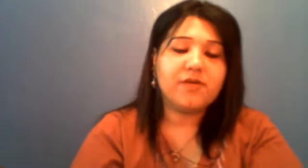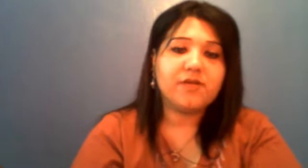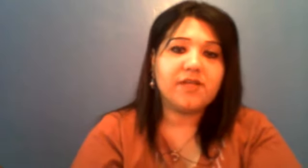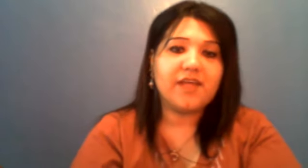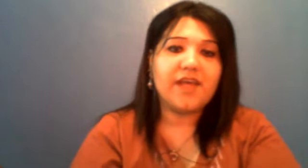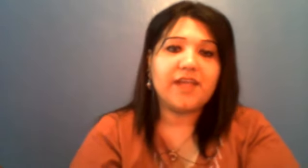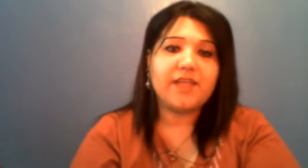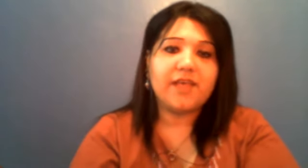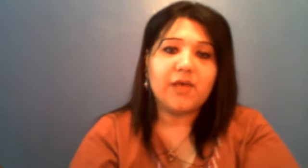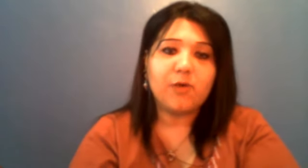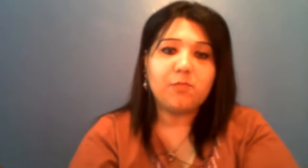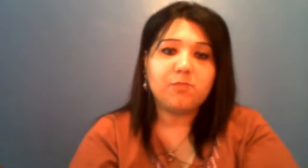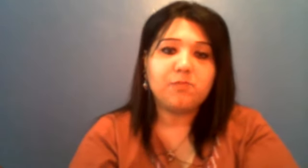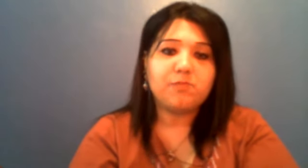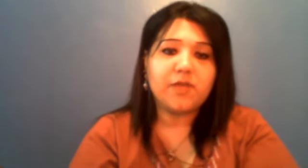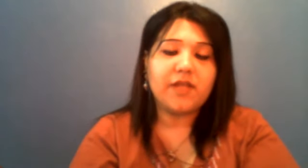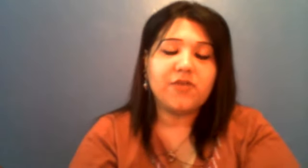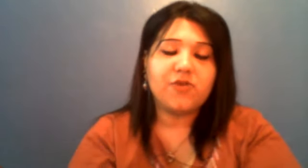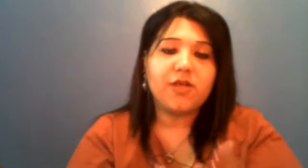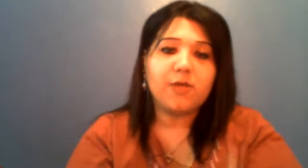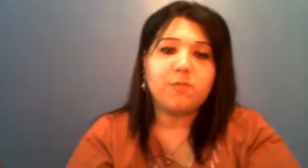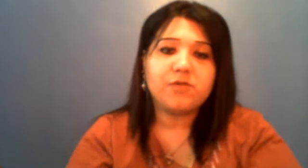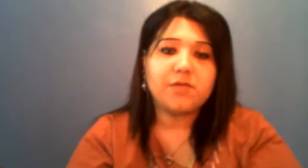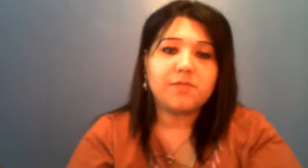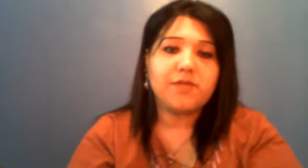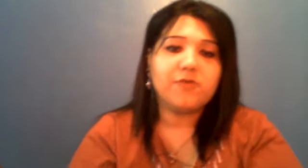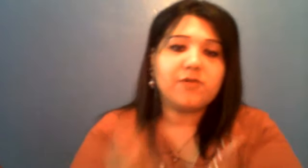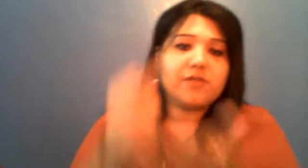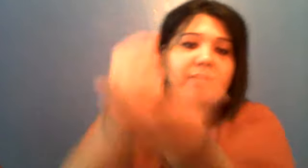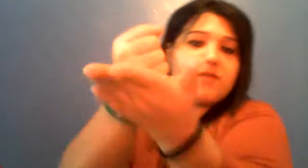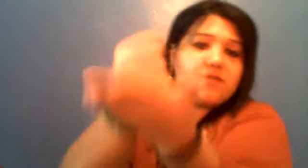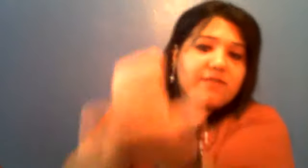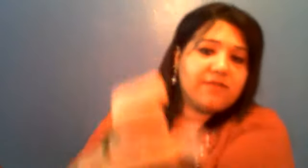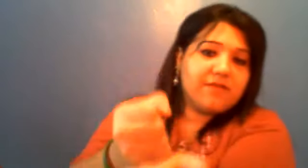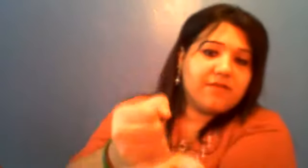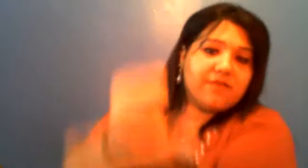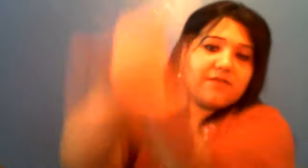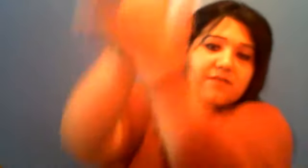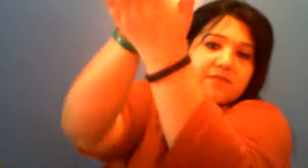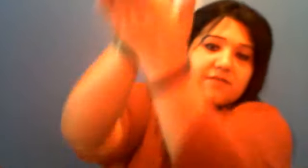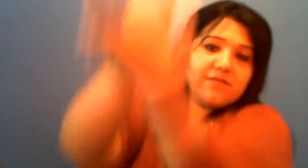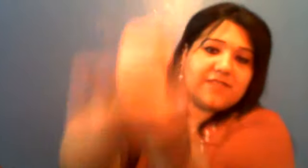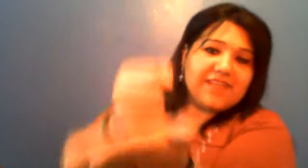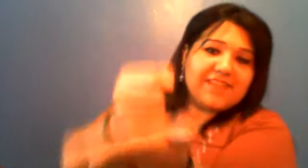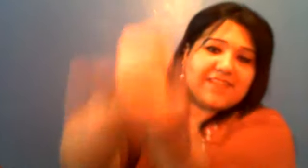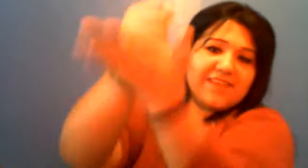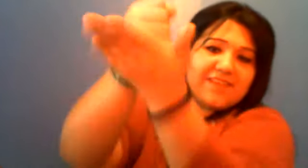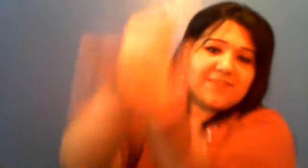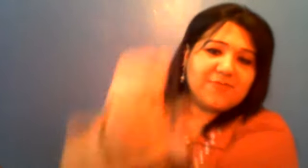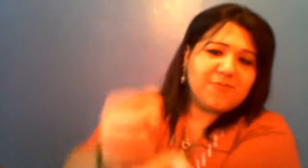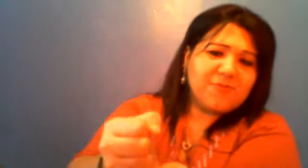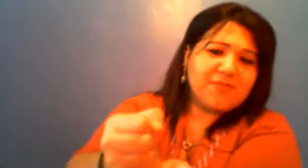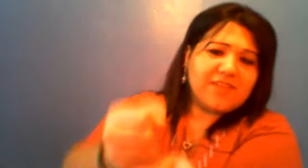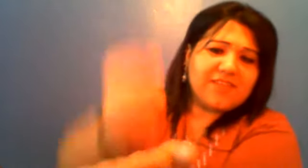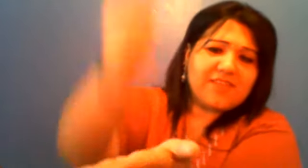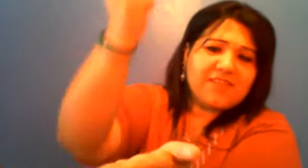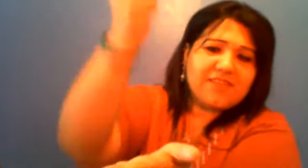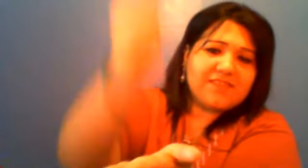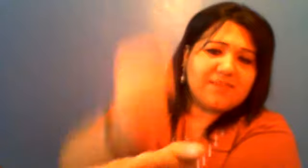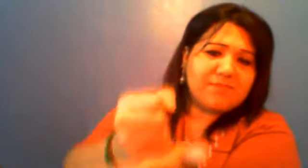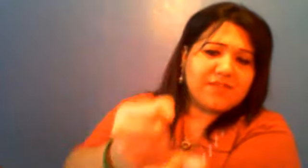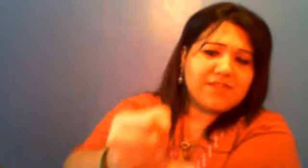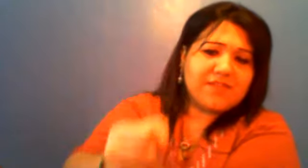like, I need help, I need your help with something, you go like this. Like this, or like this, something like that.